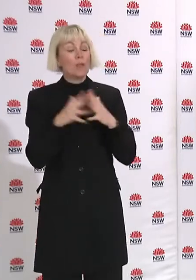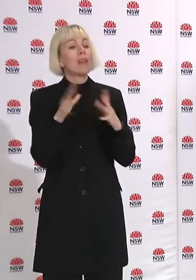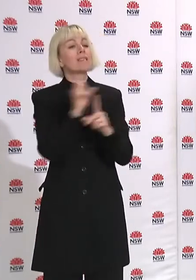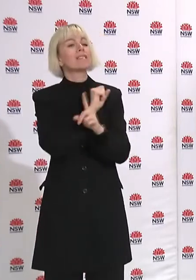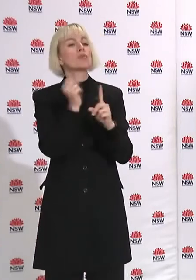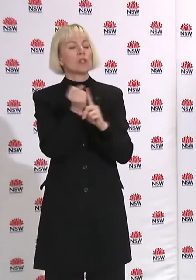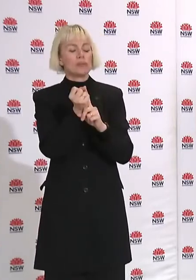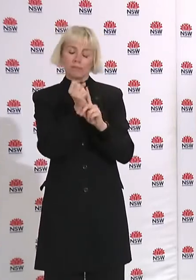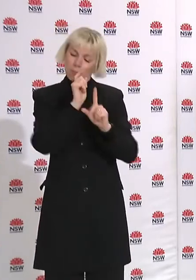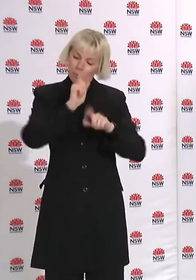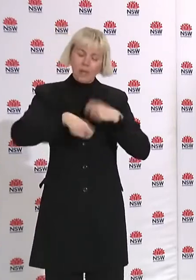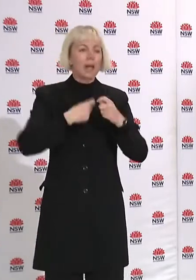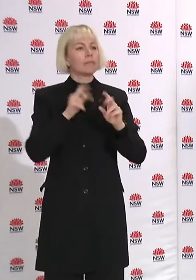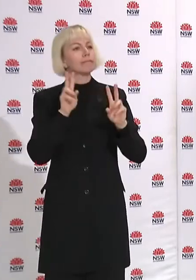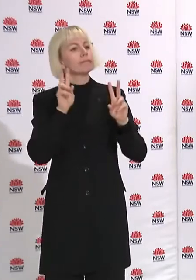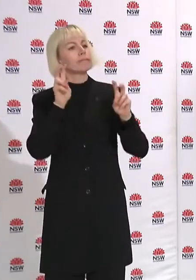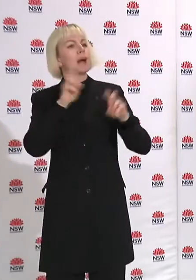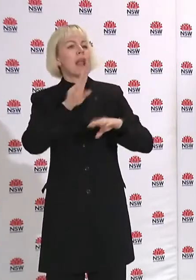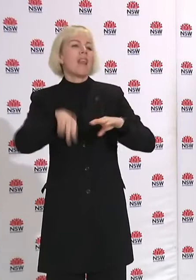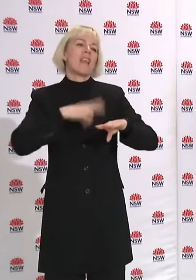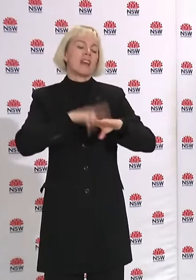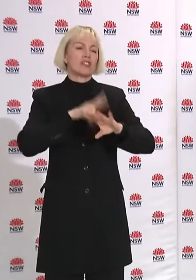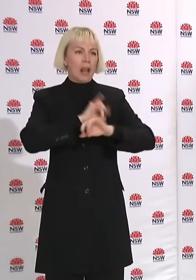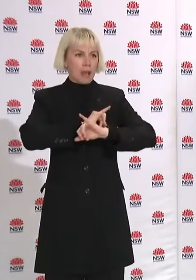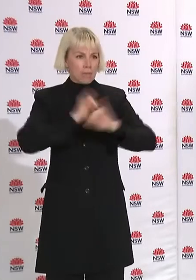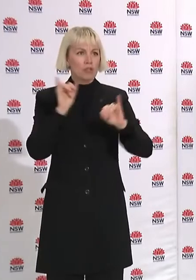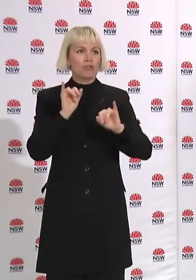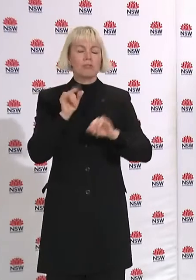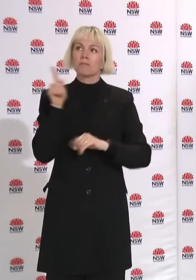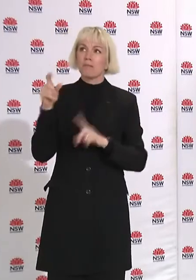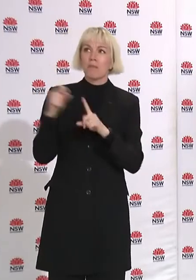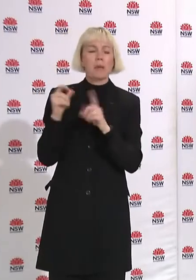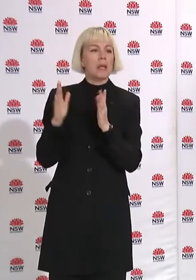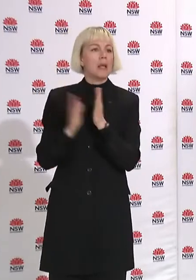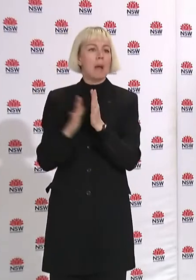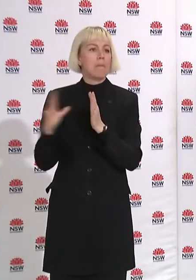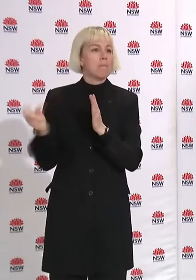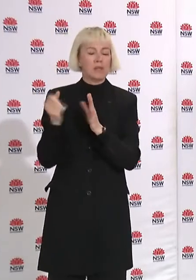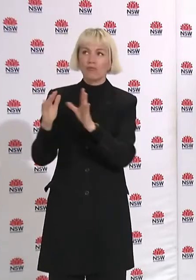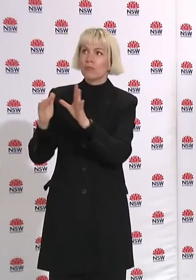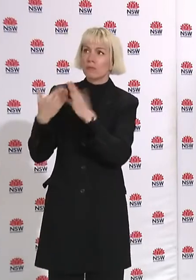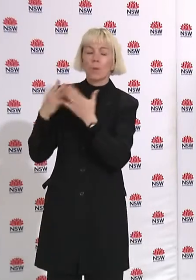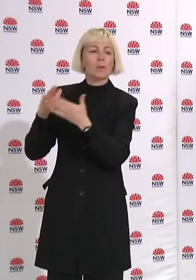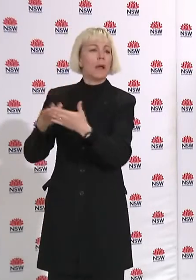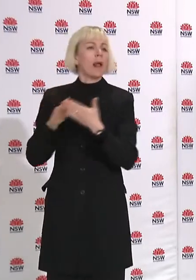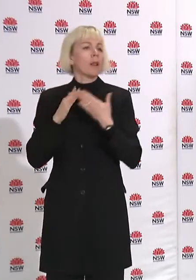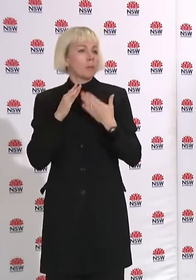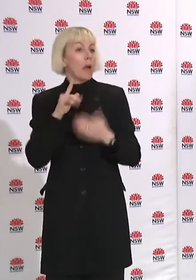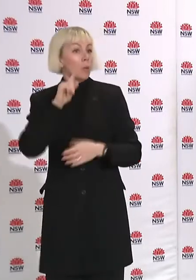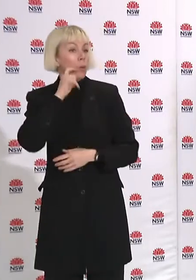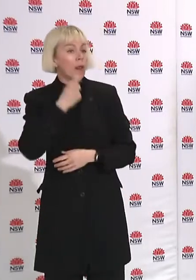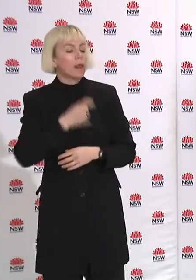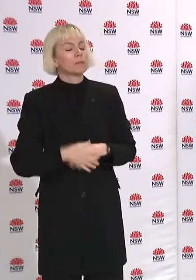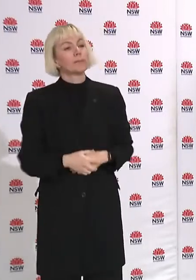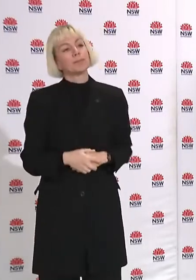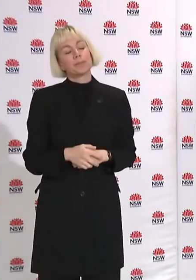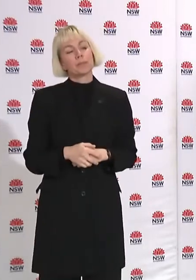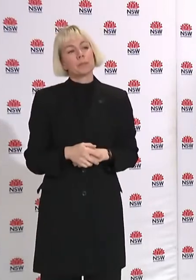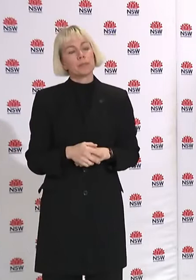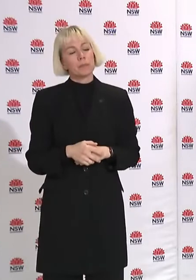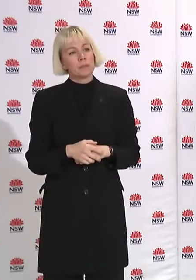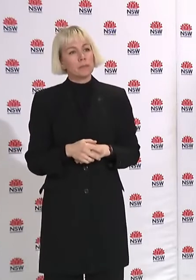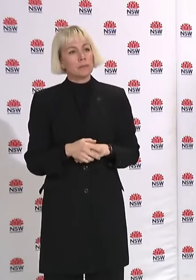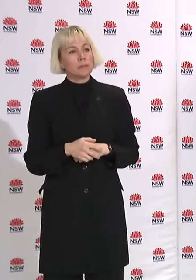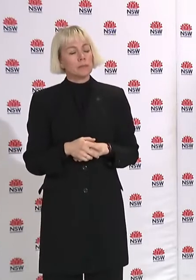national emergency, and our government will be responding accordingly. But please also know that where there are opportunities for us